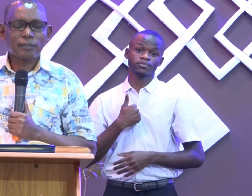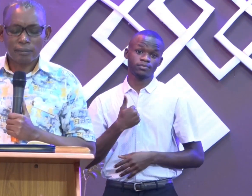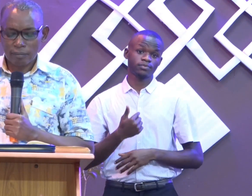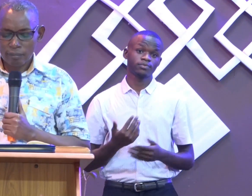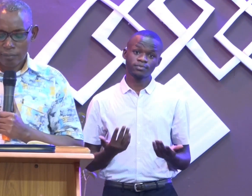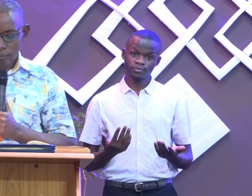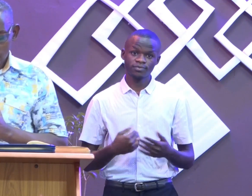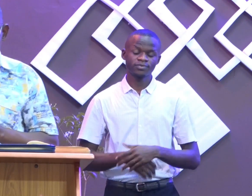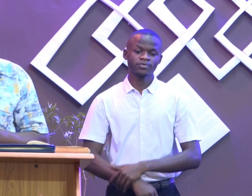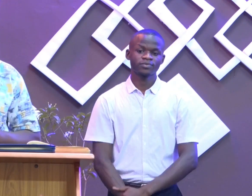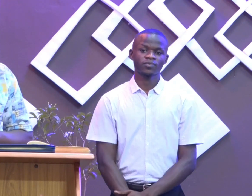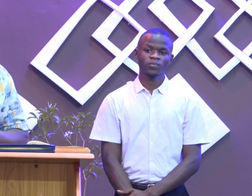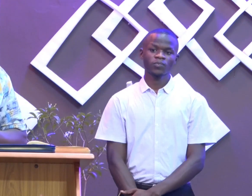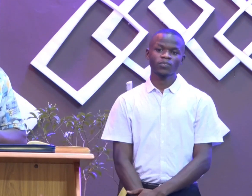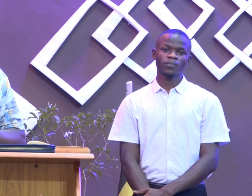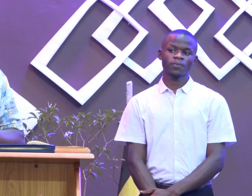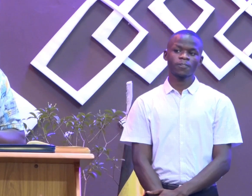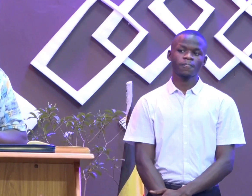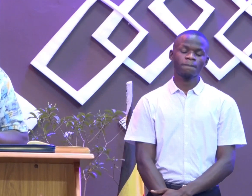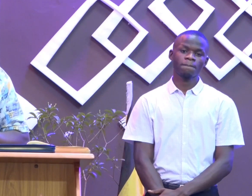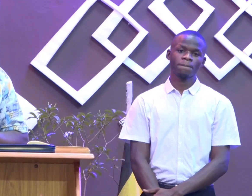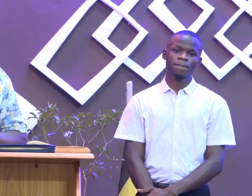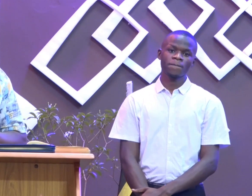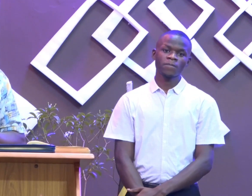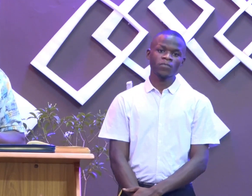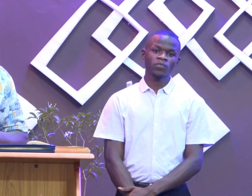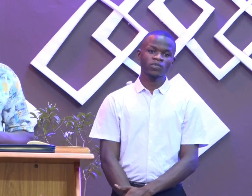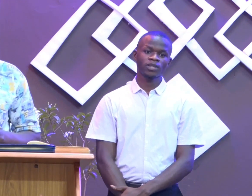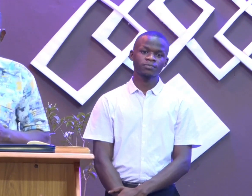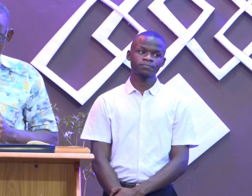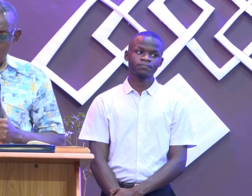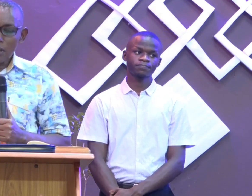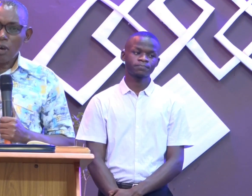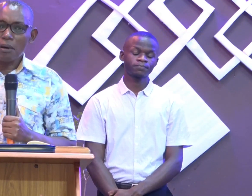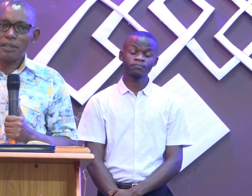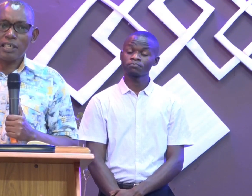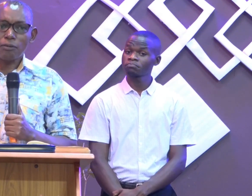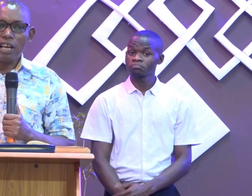been faithful with our bishop concerning finances, and I knew that he's also going to lift me up